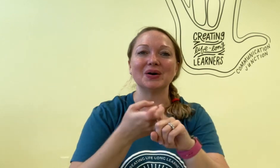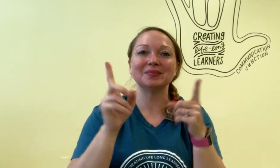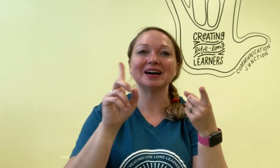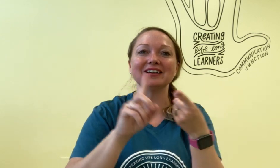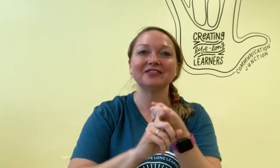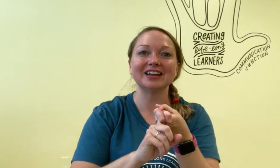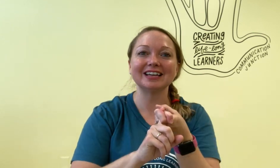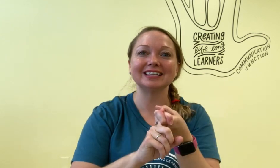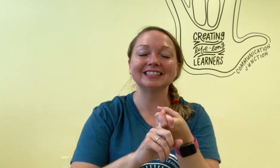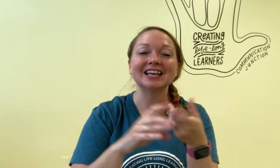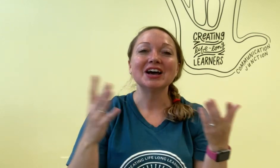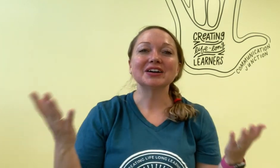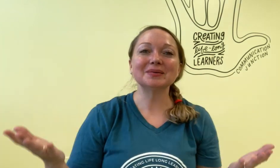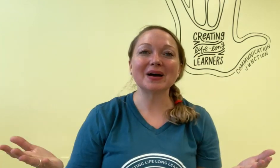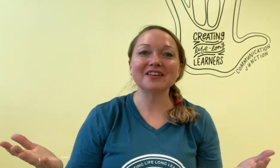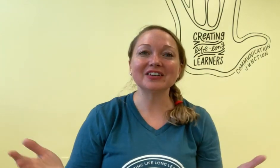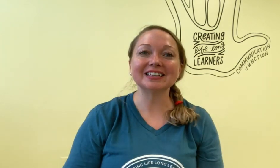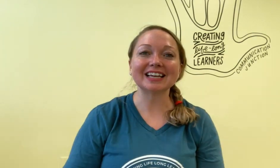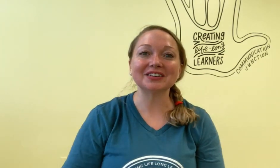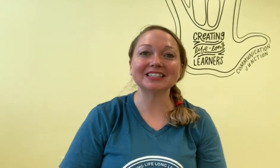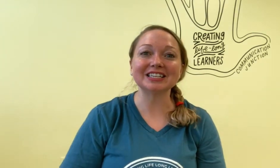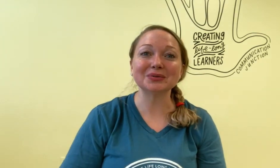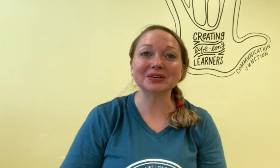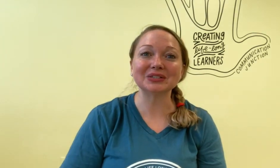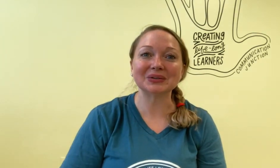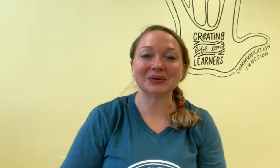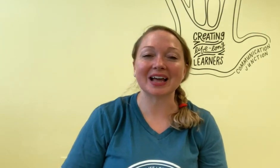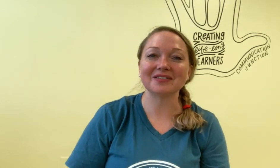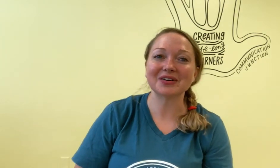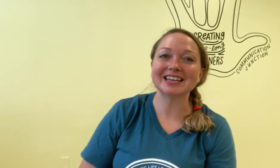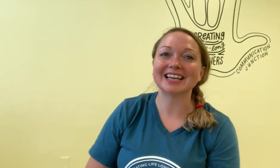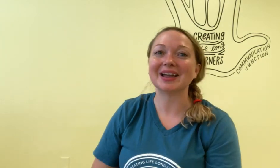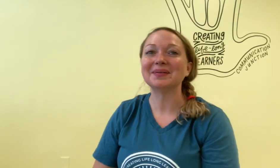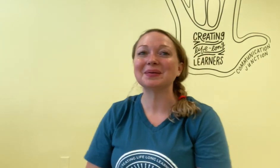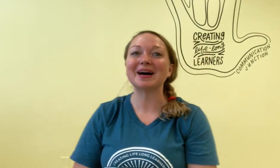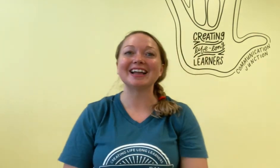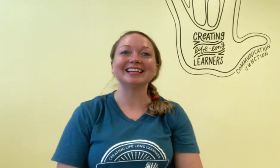all my friends. Goodbye, friends. I'll see you real soon. Have a great day. Bye-bye.